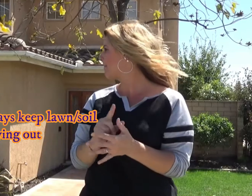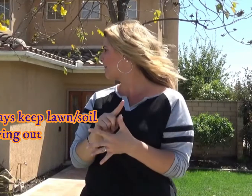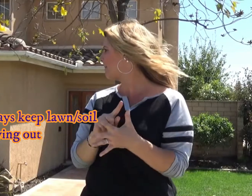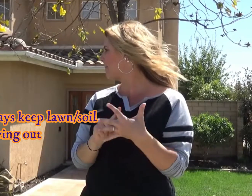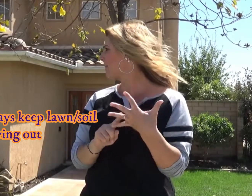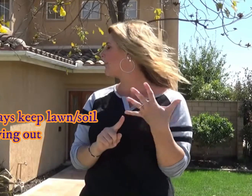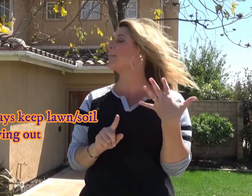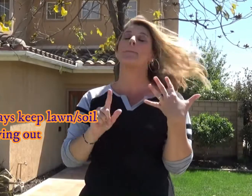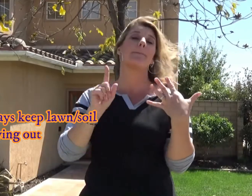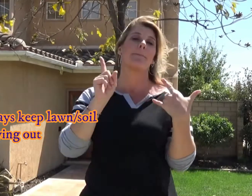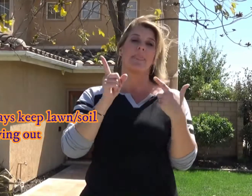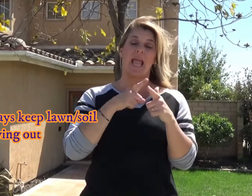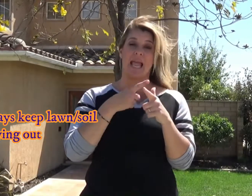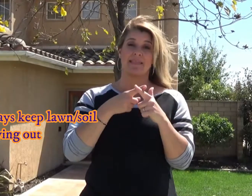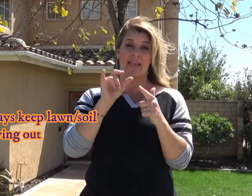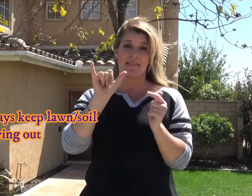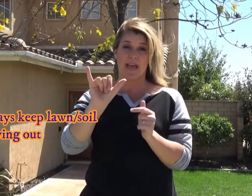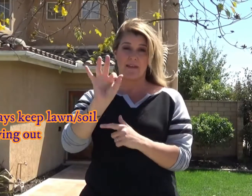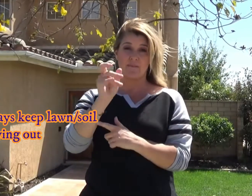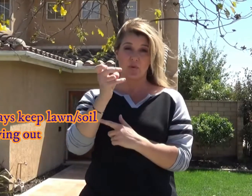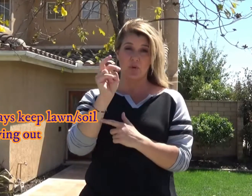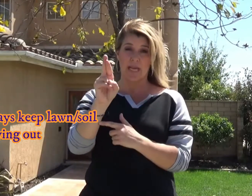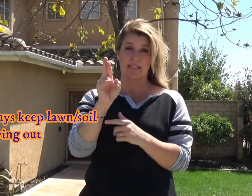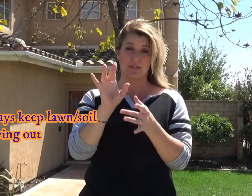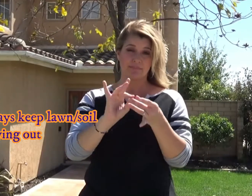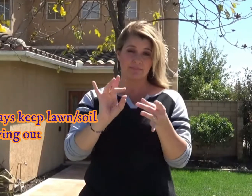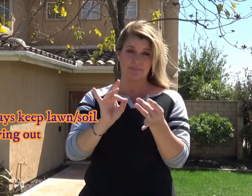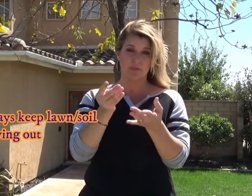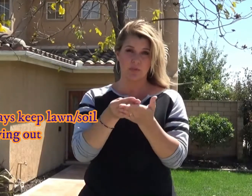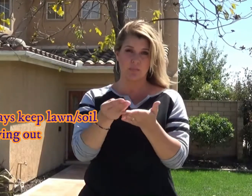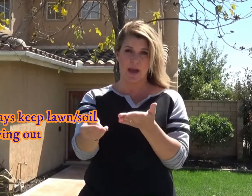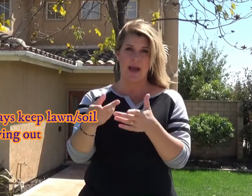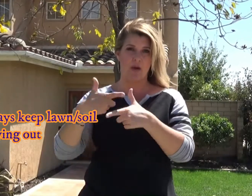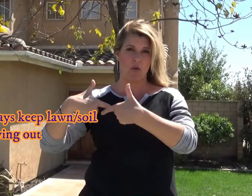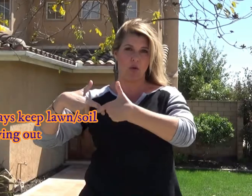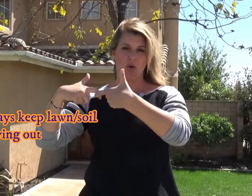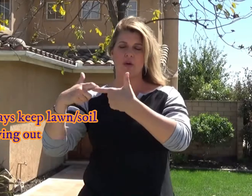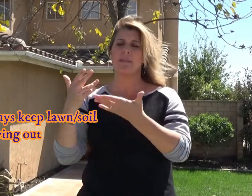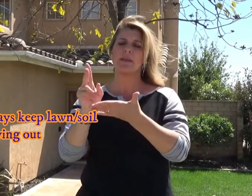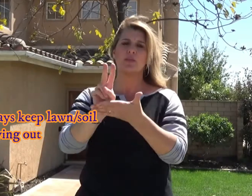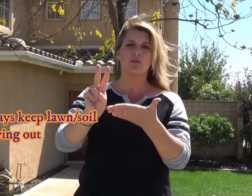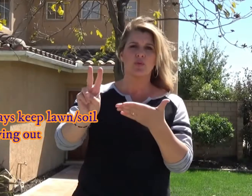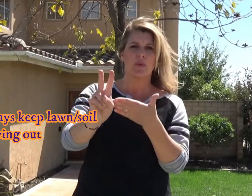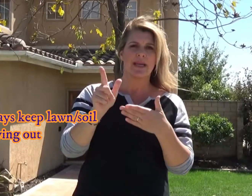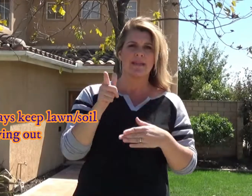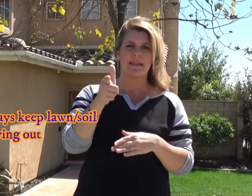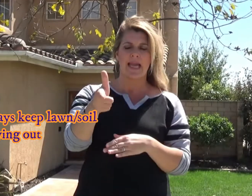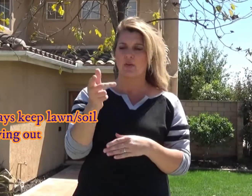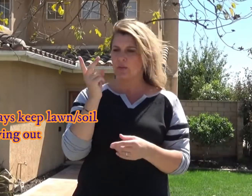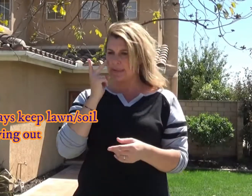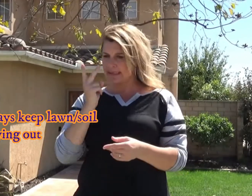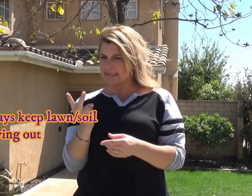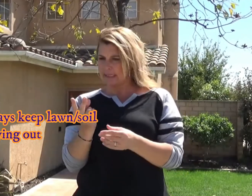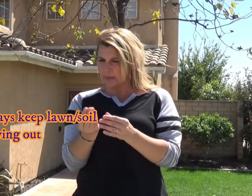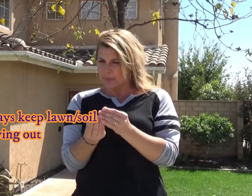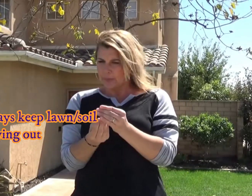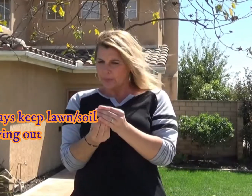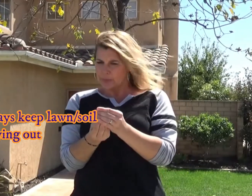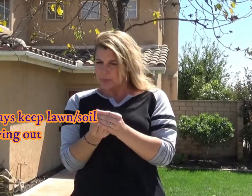end. The fertilizer you purchased, keep that on hold, and about 1-2 weeks later when you actually see your new grass